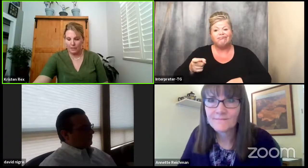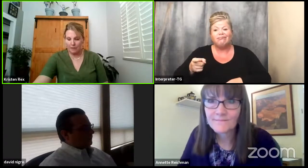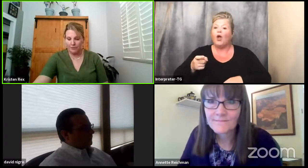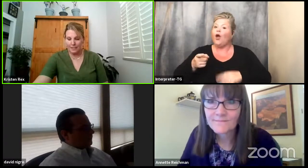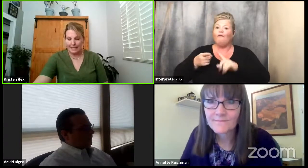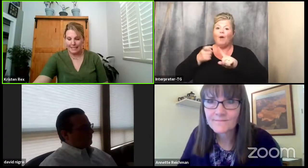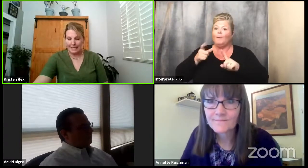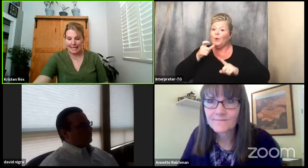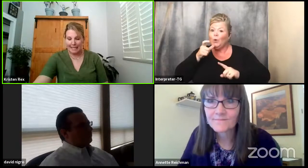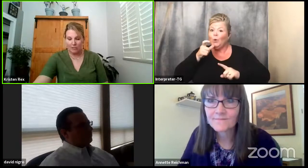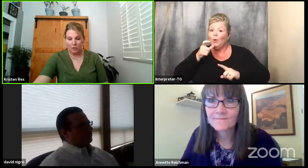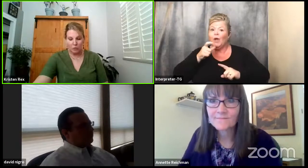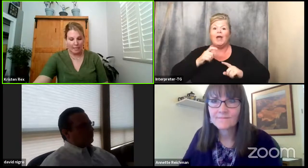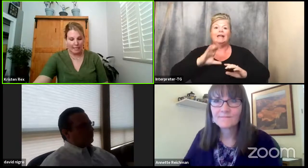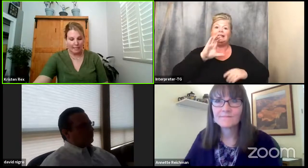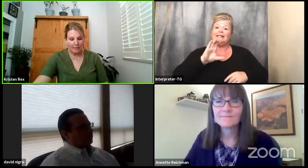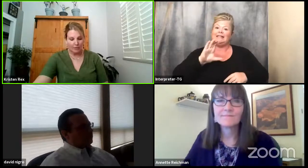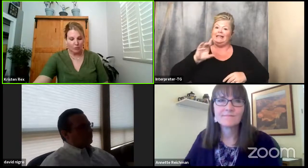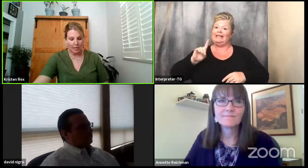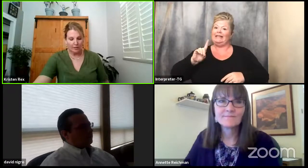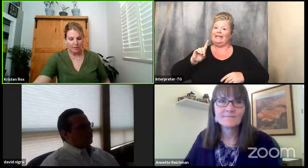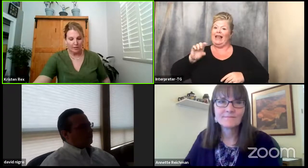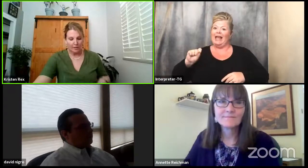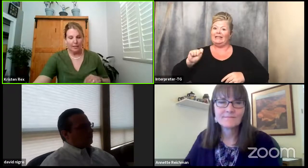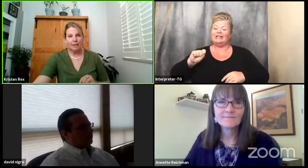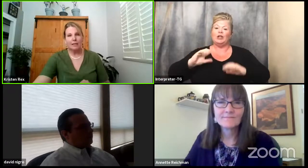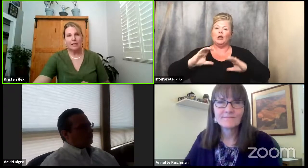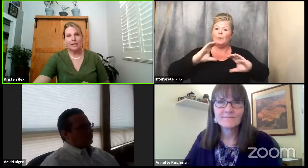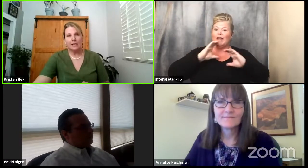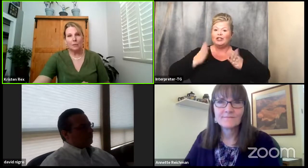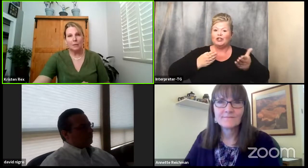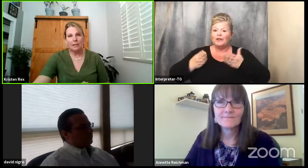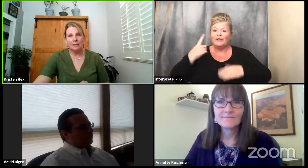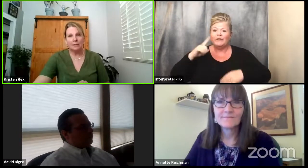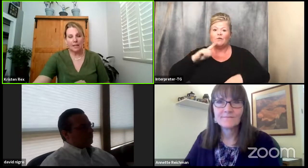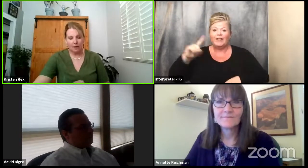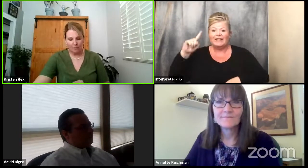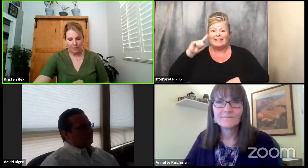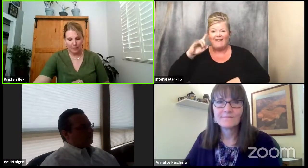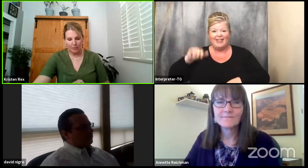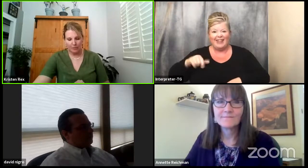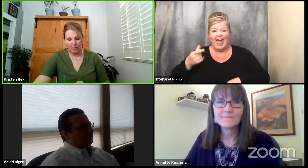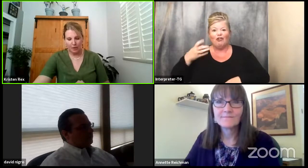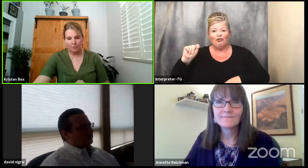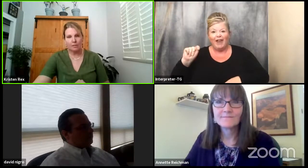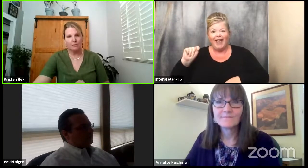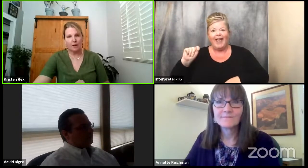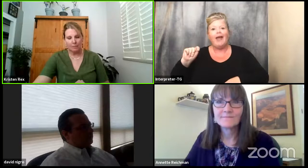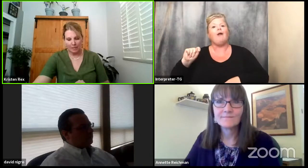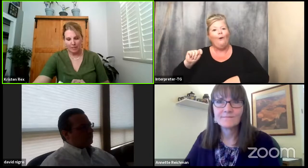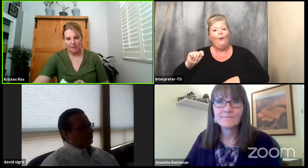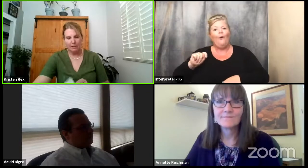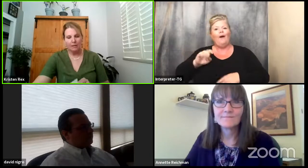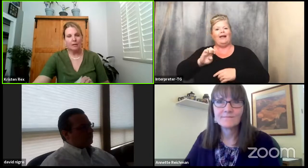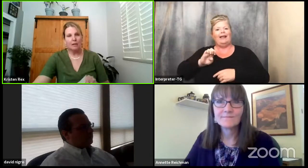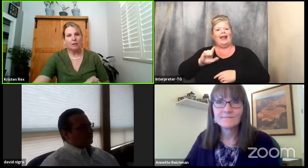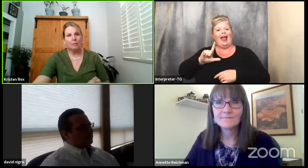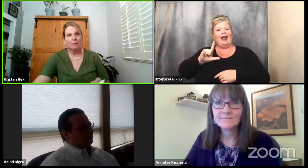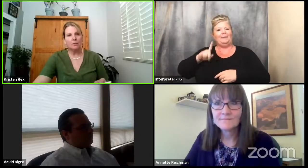for the Deaf CDS Unites grant, the ELP staff was able to help these